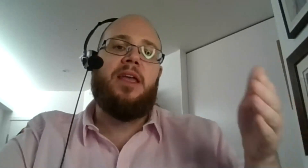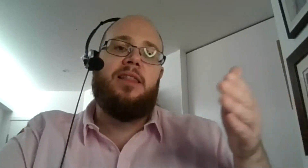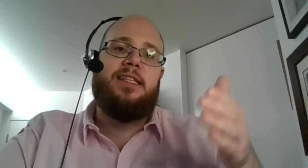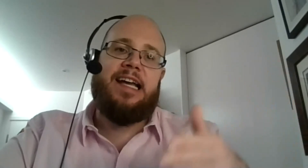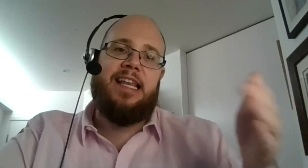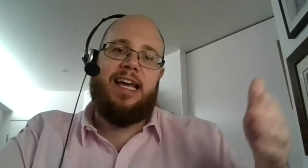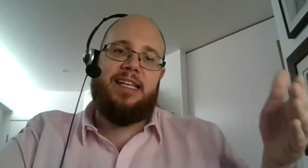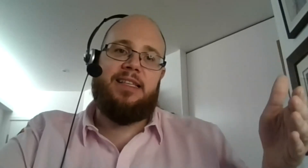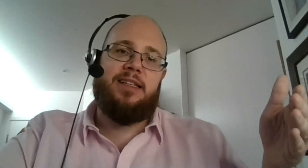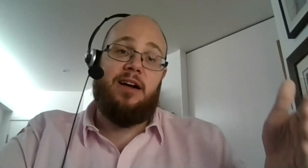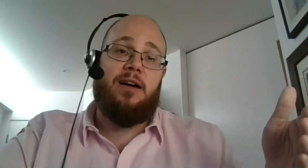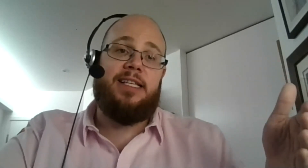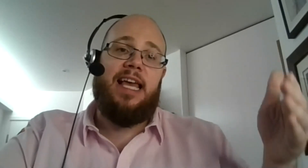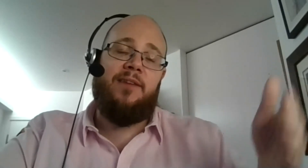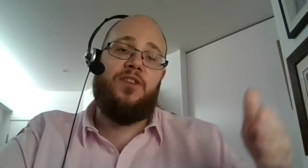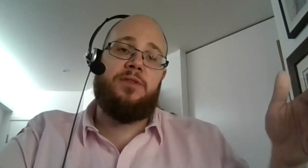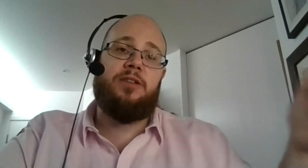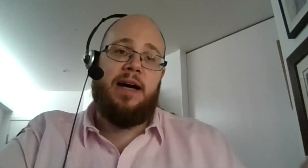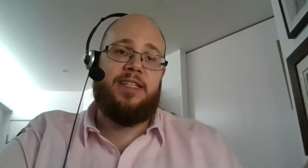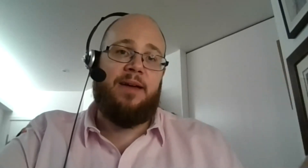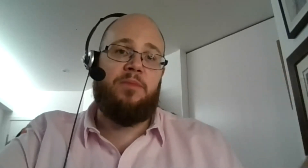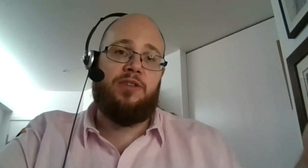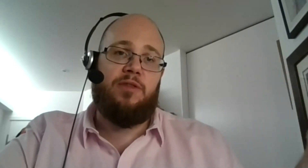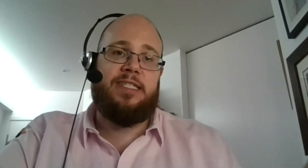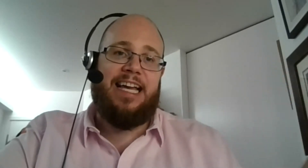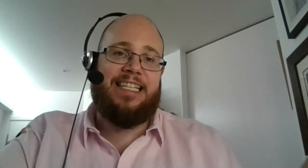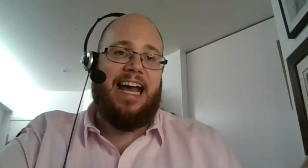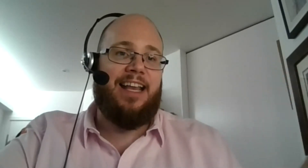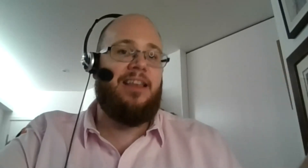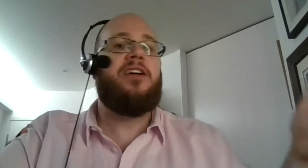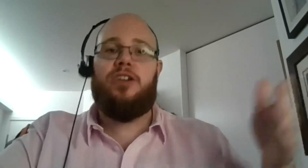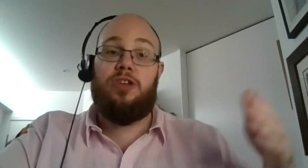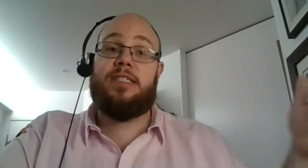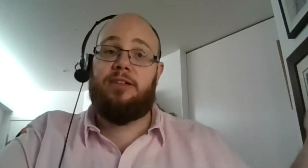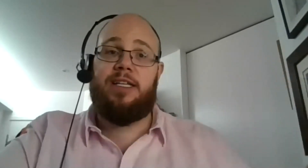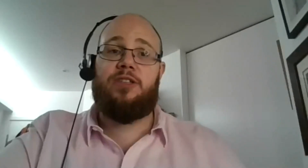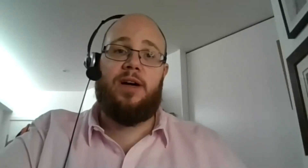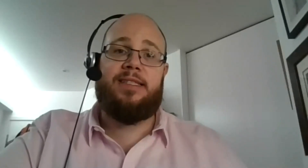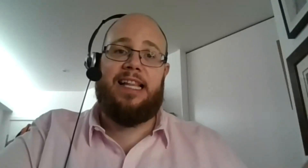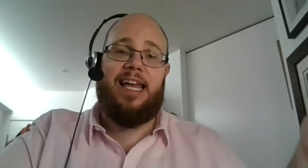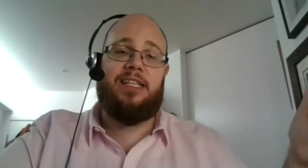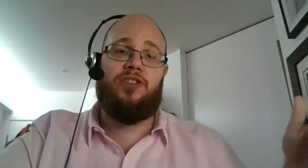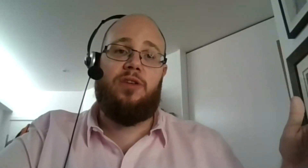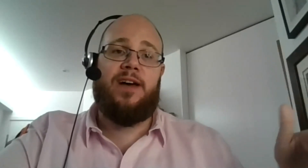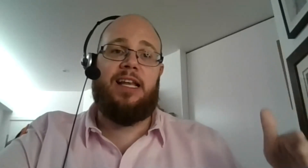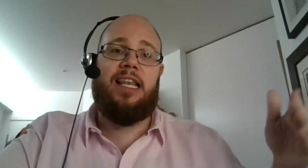the 10 days is a guide. If you still have a temperature on day 10, you still need to isolate until you've had at